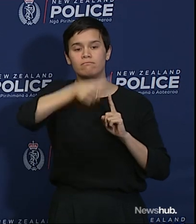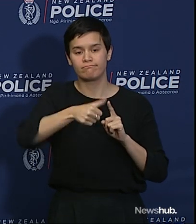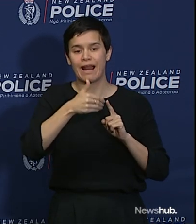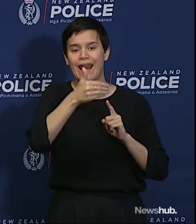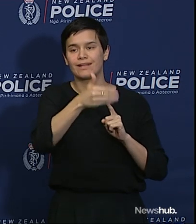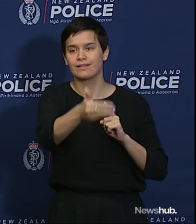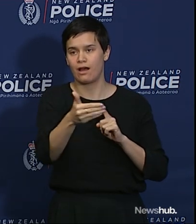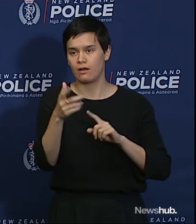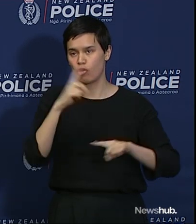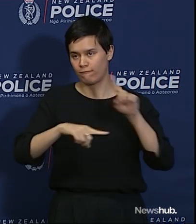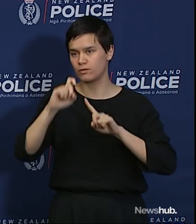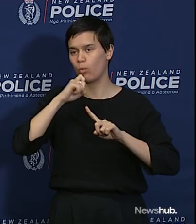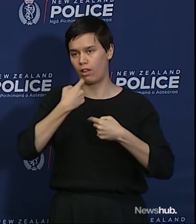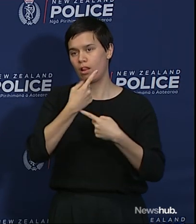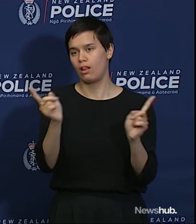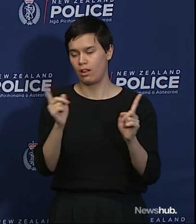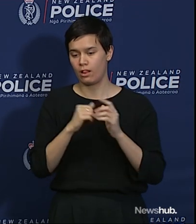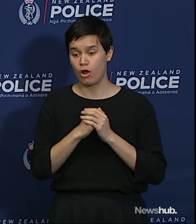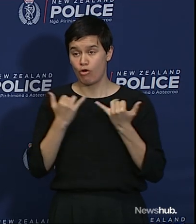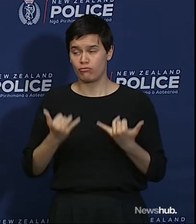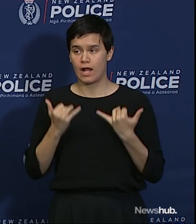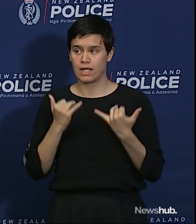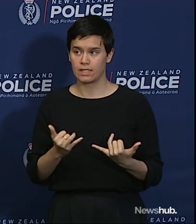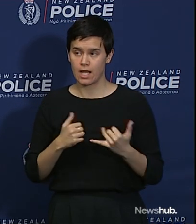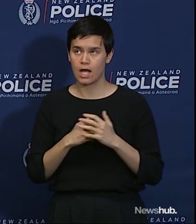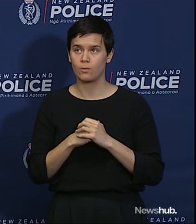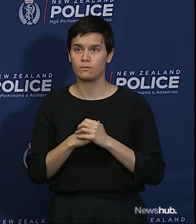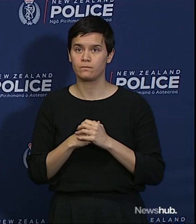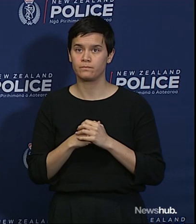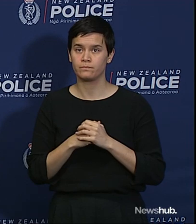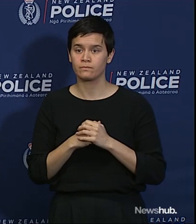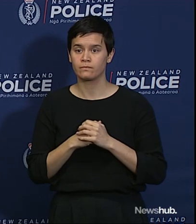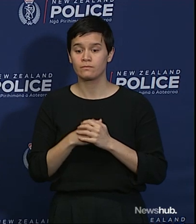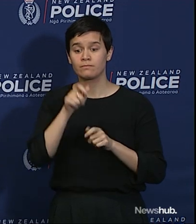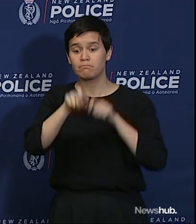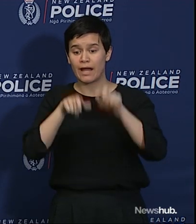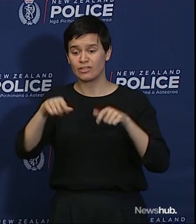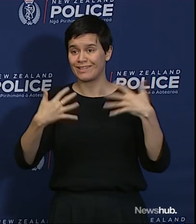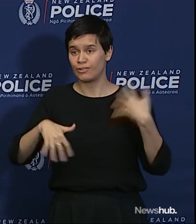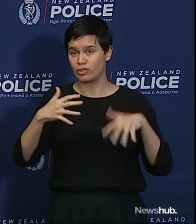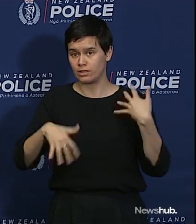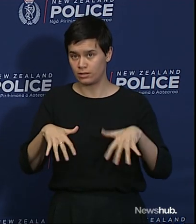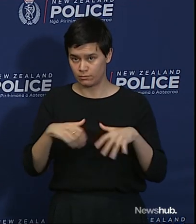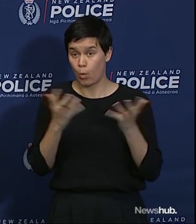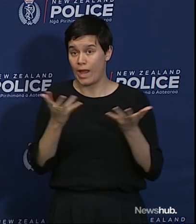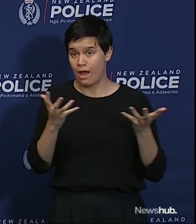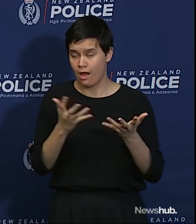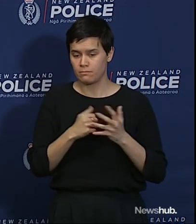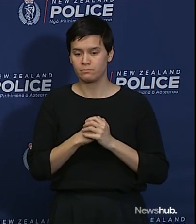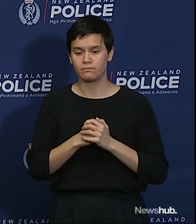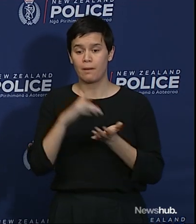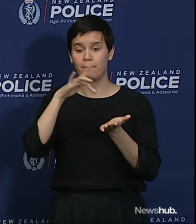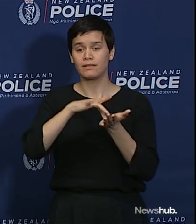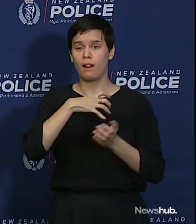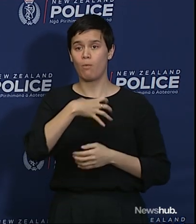As at this point in time, the status of, or the distribution of patients who are injured we have 7 patients at